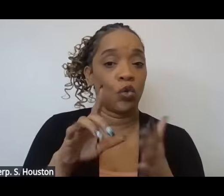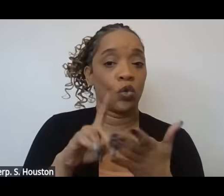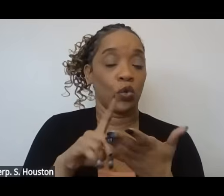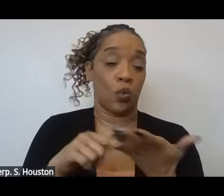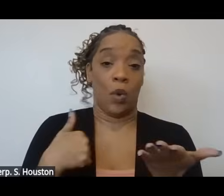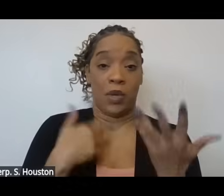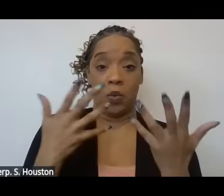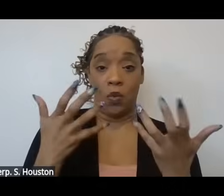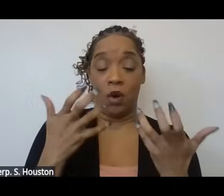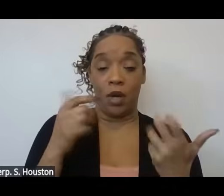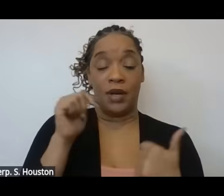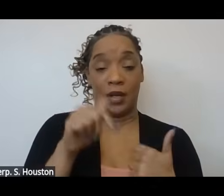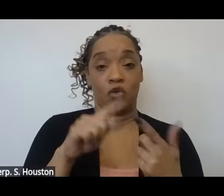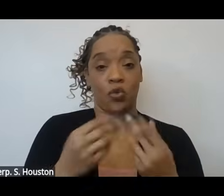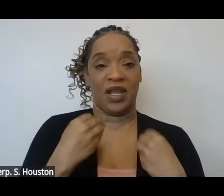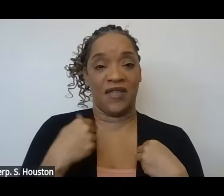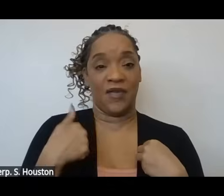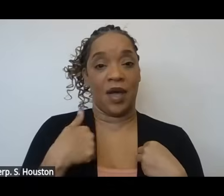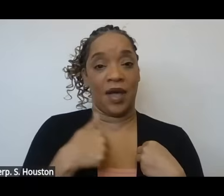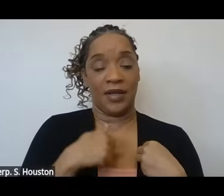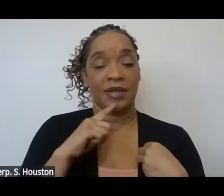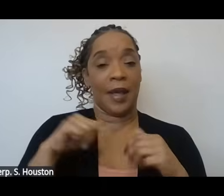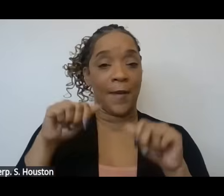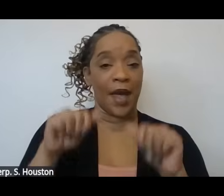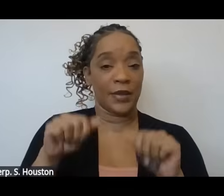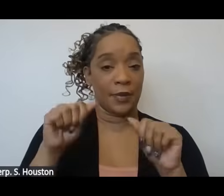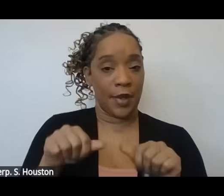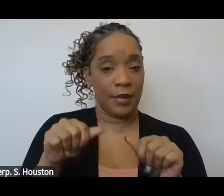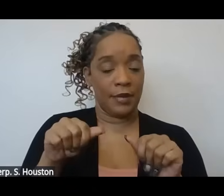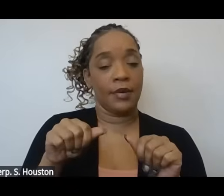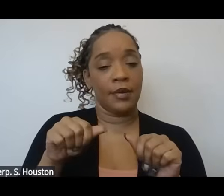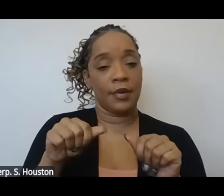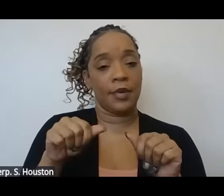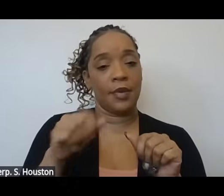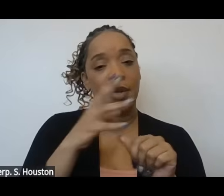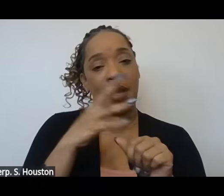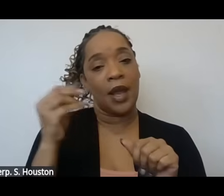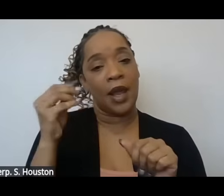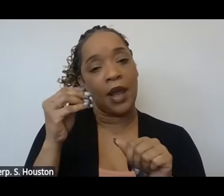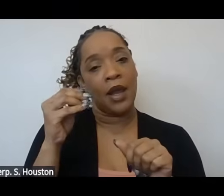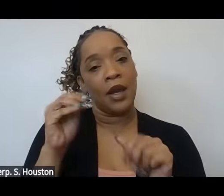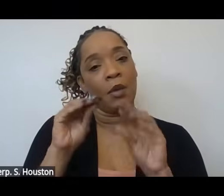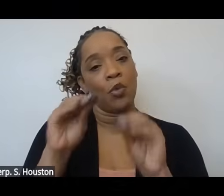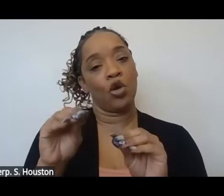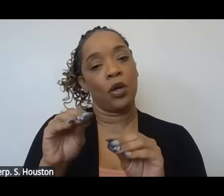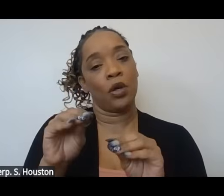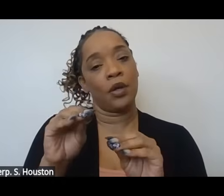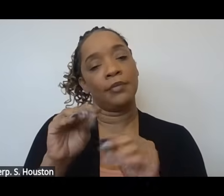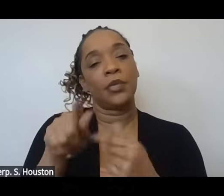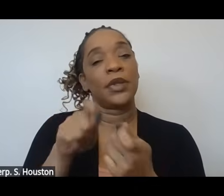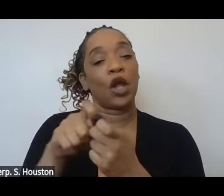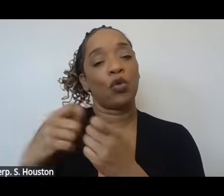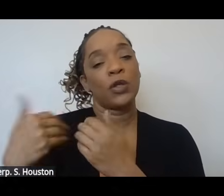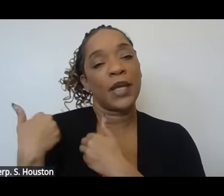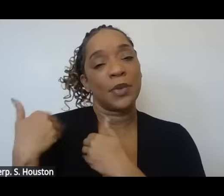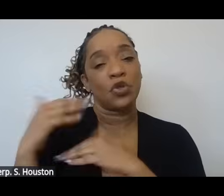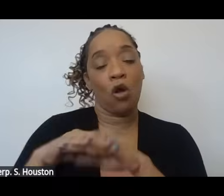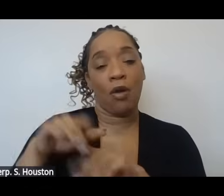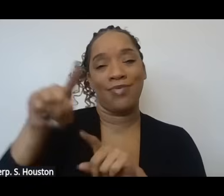ability and to put certain obligations on the candidate um,